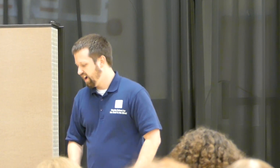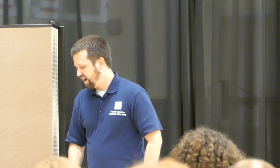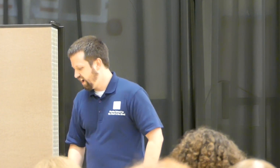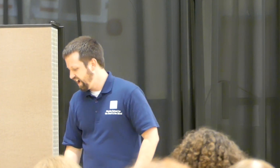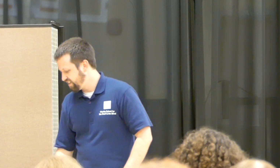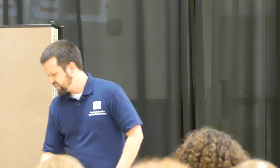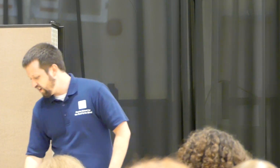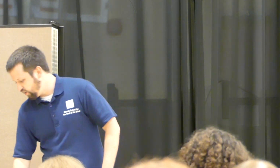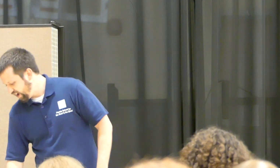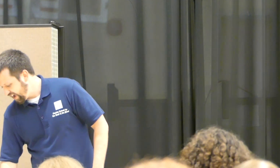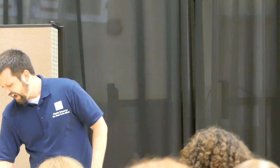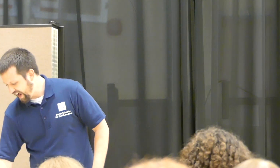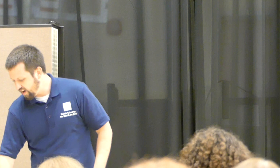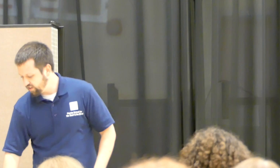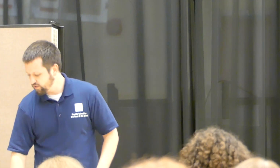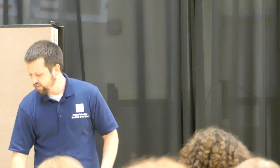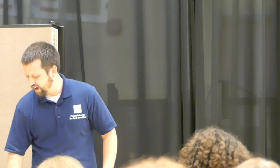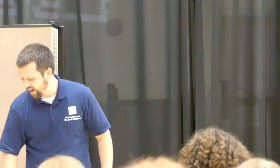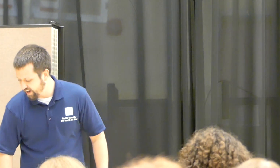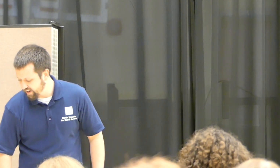All right, so how do you sign?